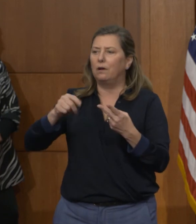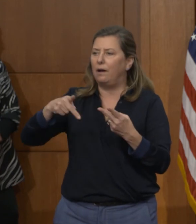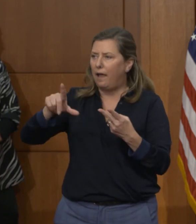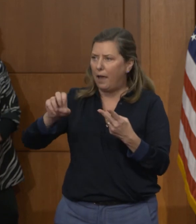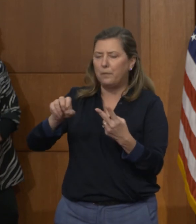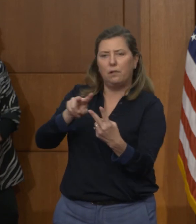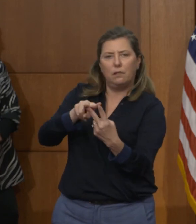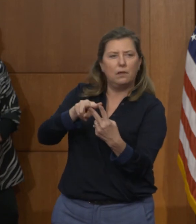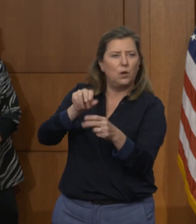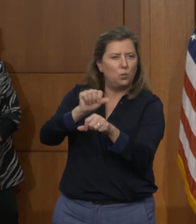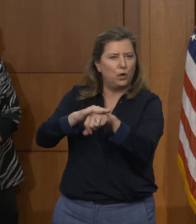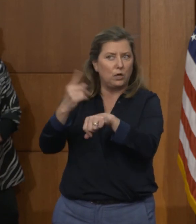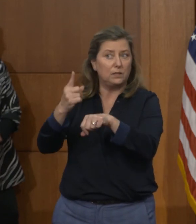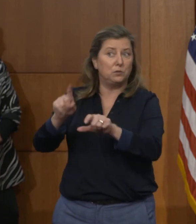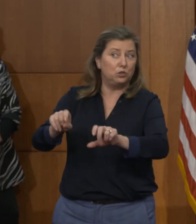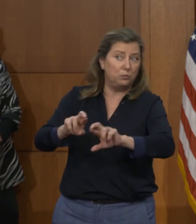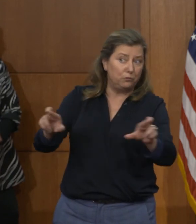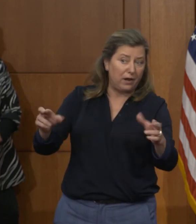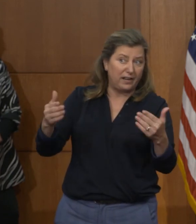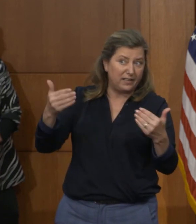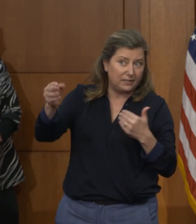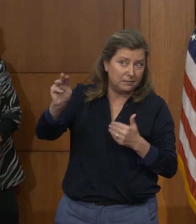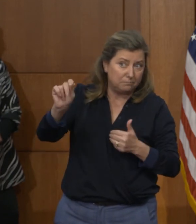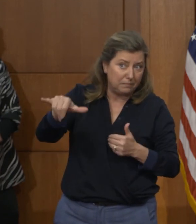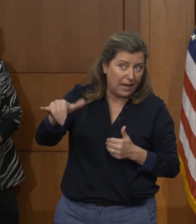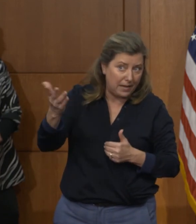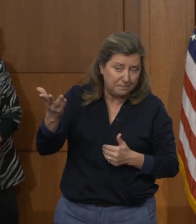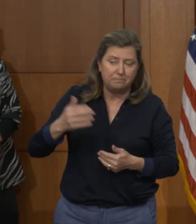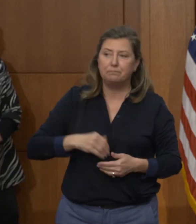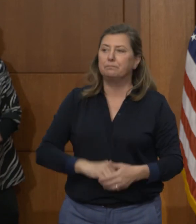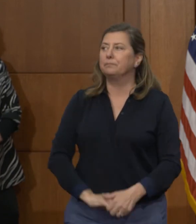that supposedly will be ready sometime in May.